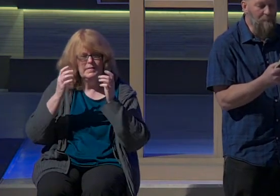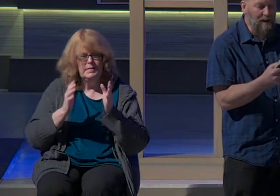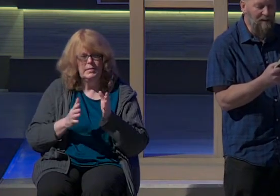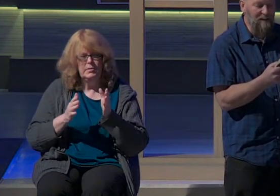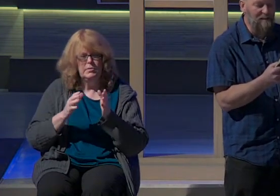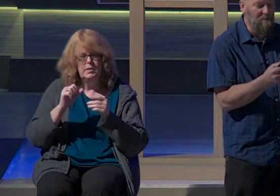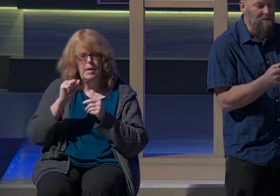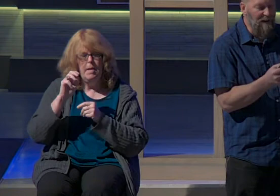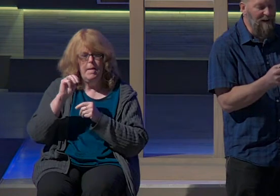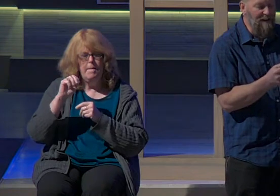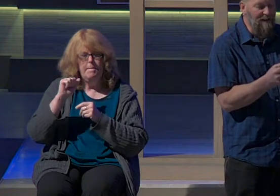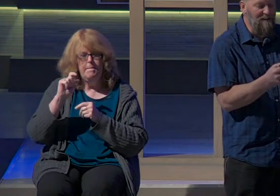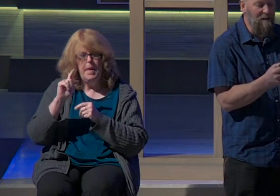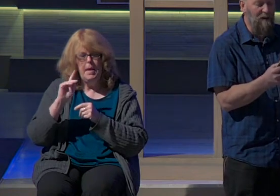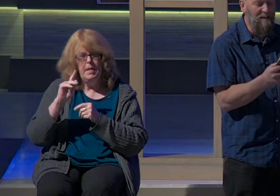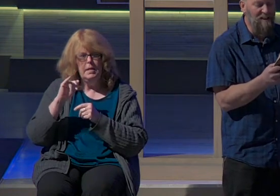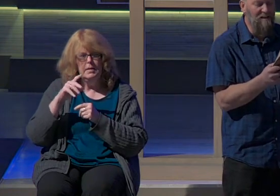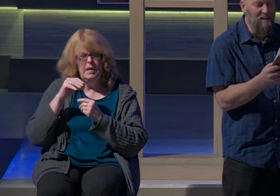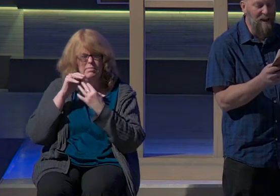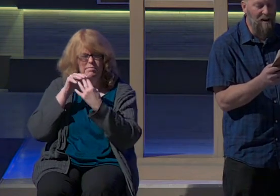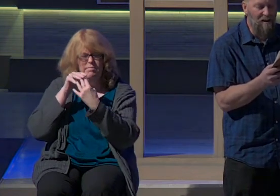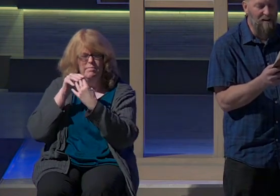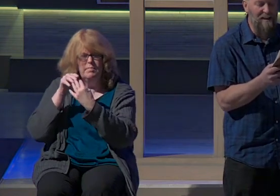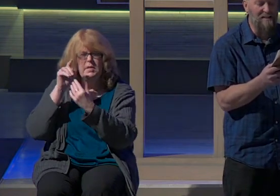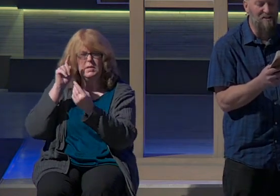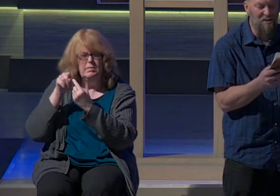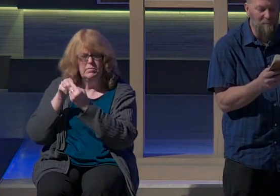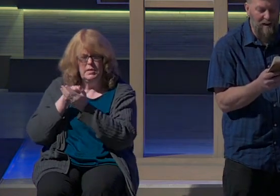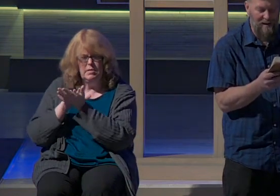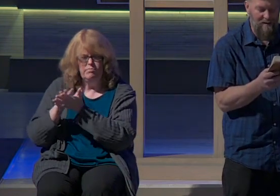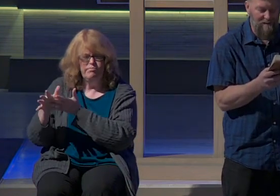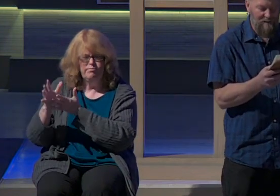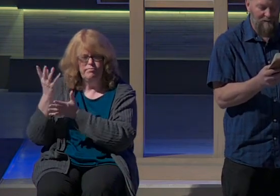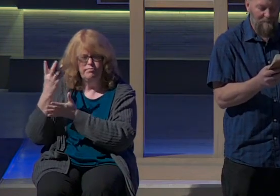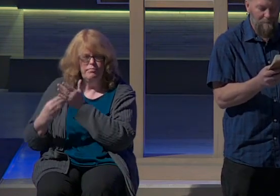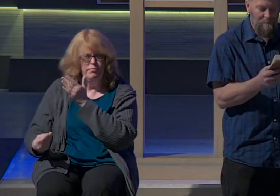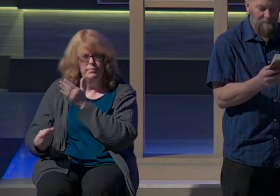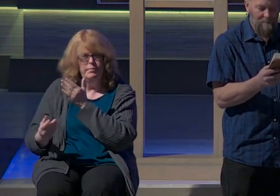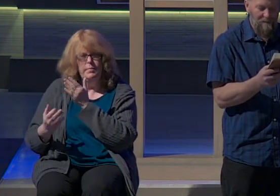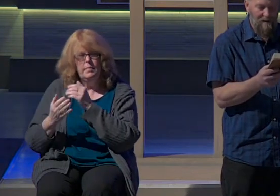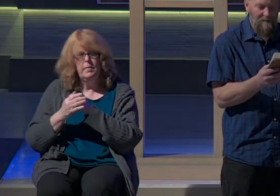the Amalekites, and fight against them until they are exterminated.